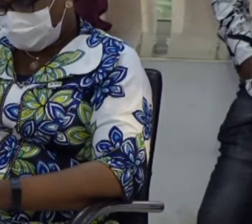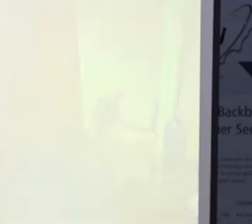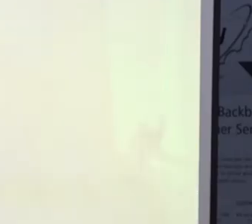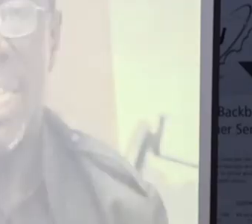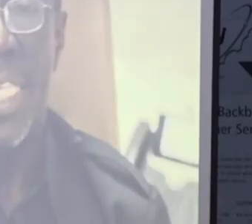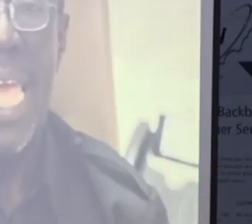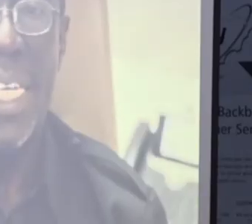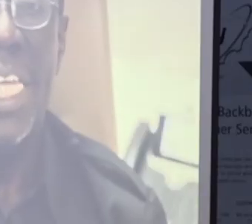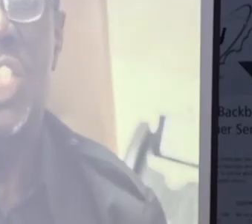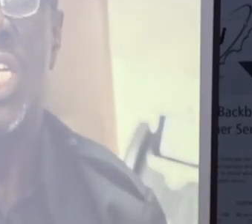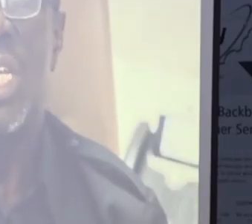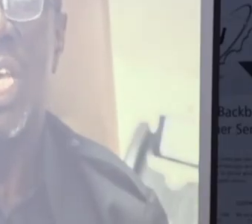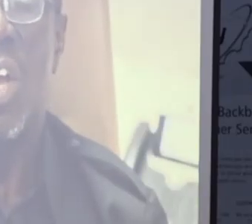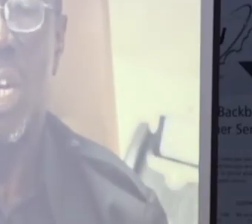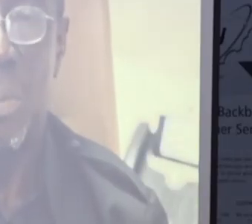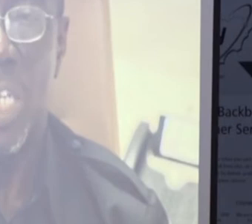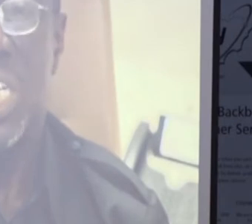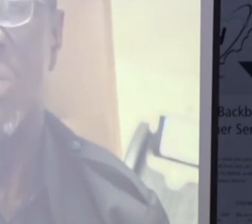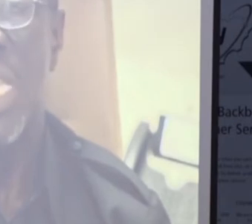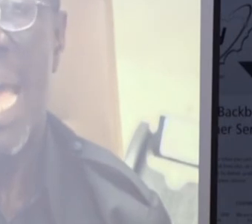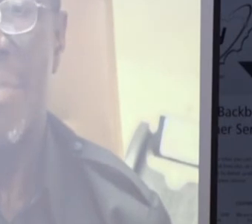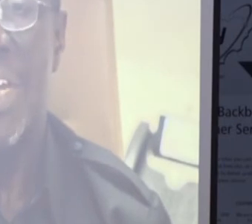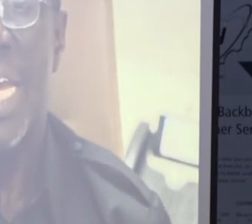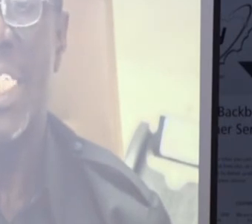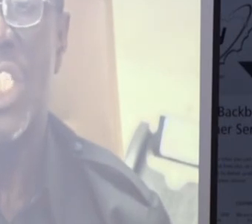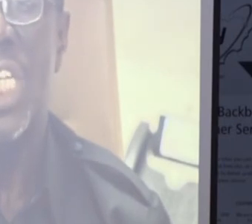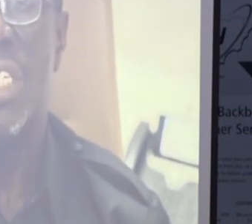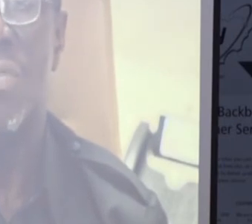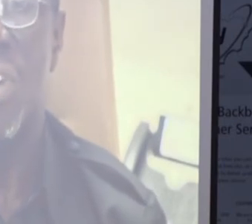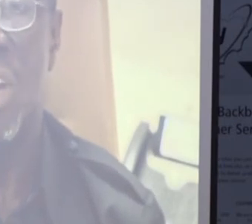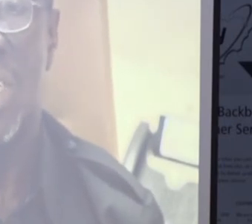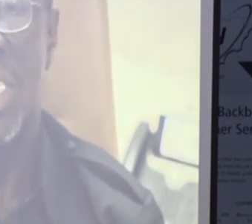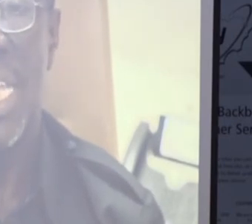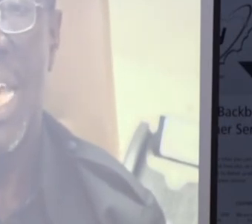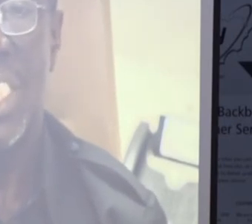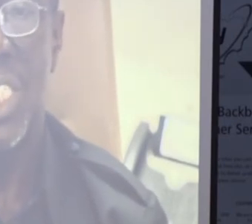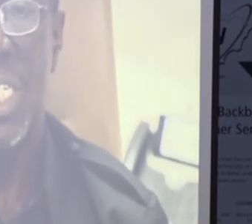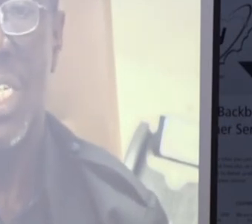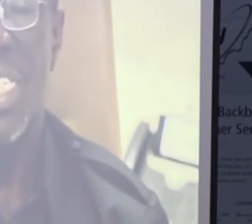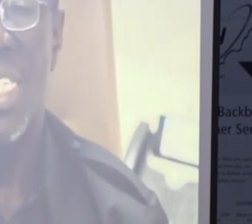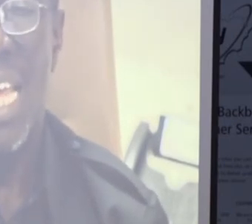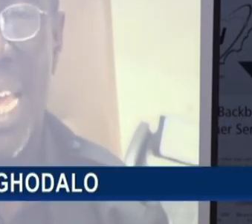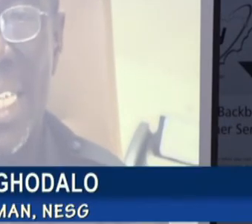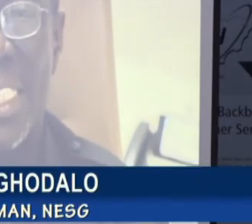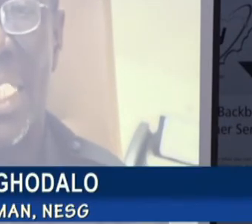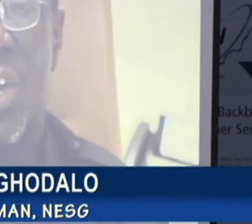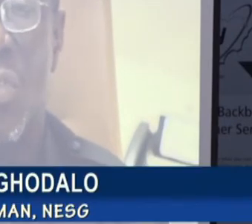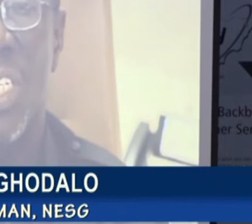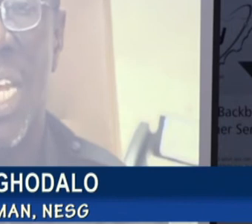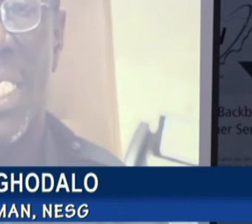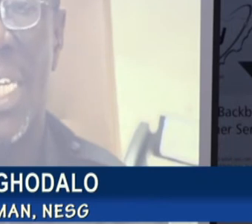Dashboard. The NESG, in collaboration with the Africa Initiative for Governance AIG, designed